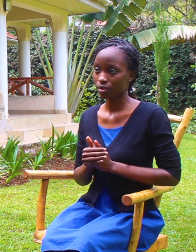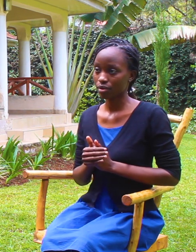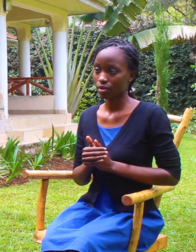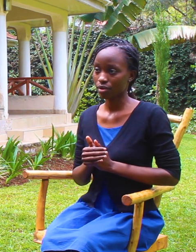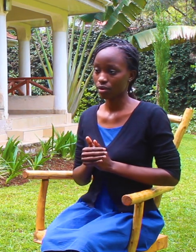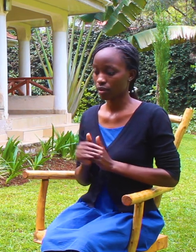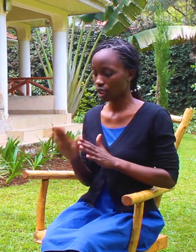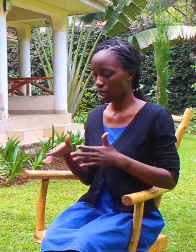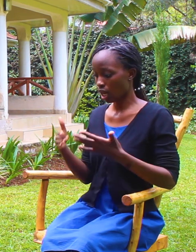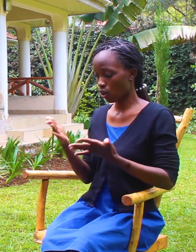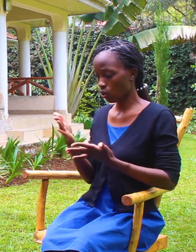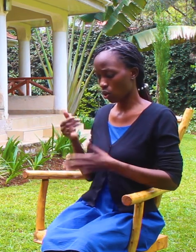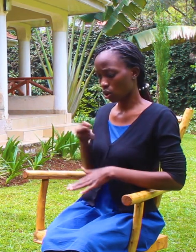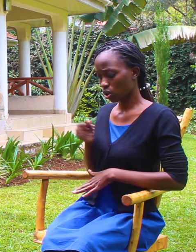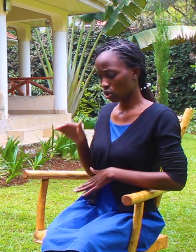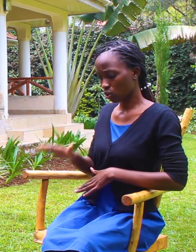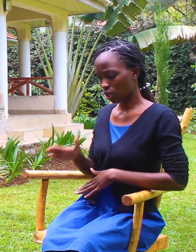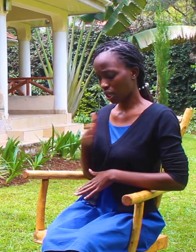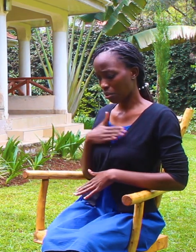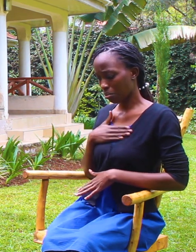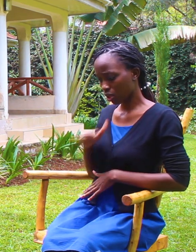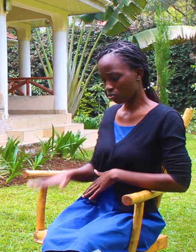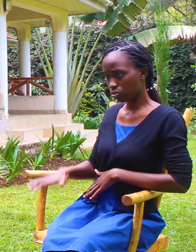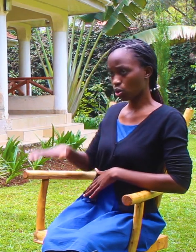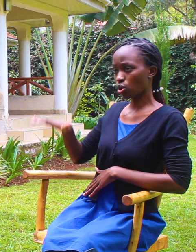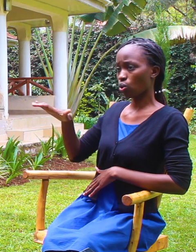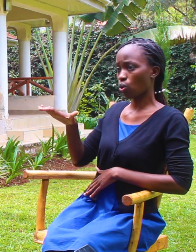how she has come up since the day